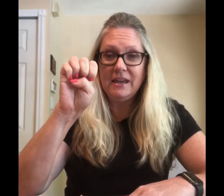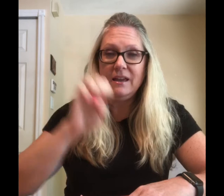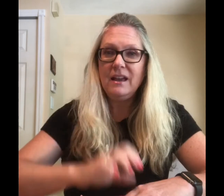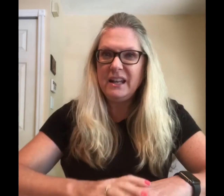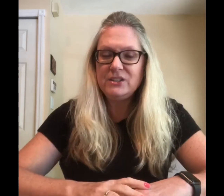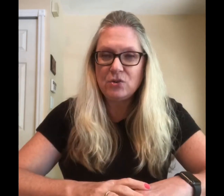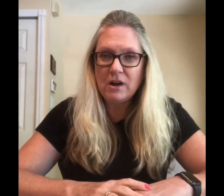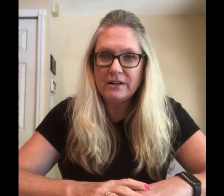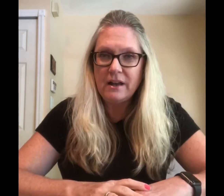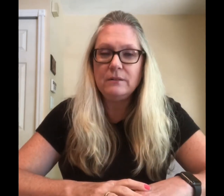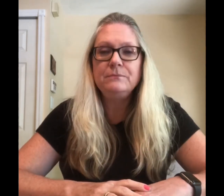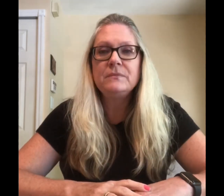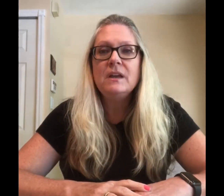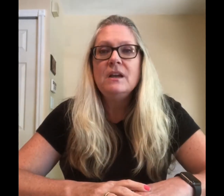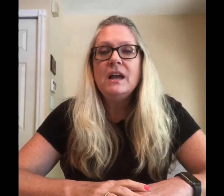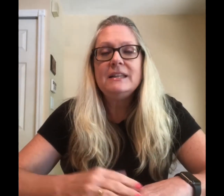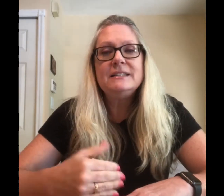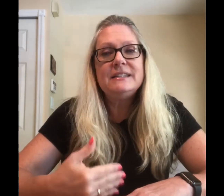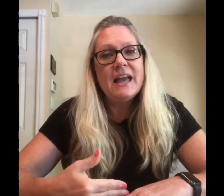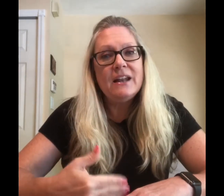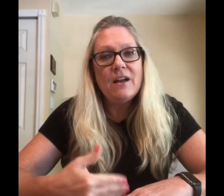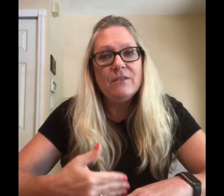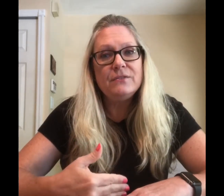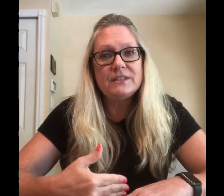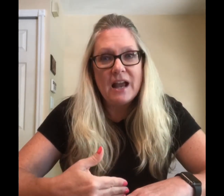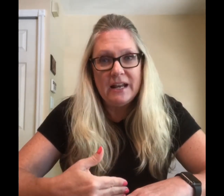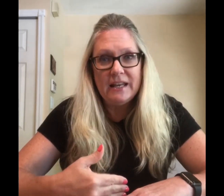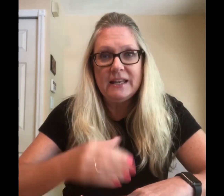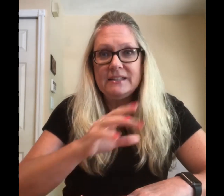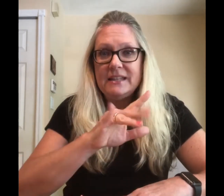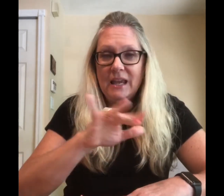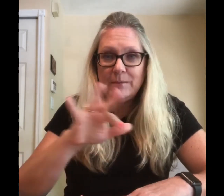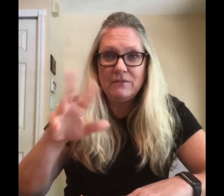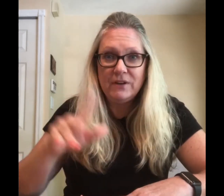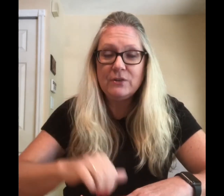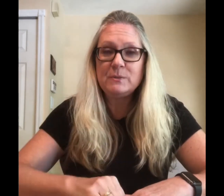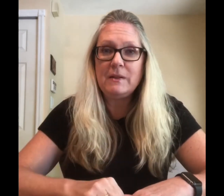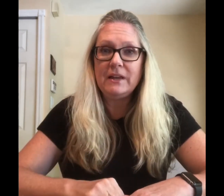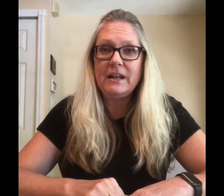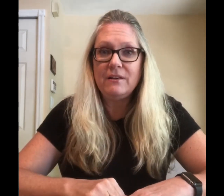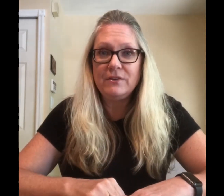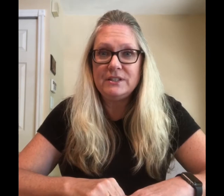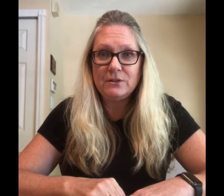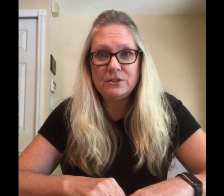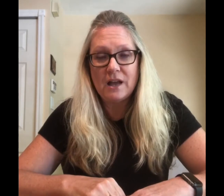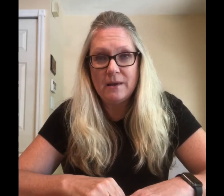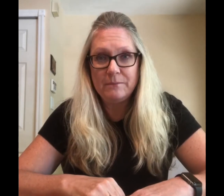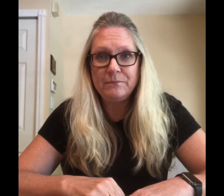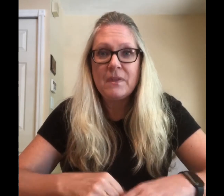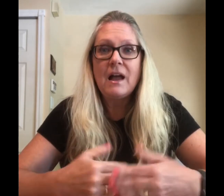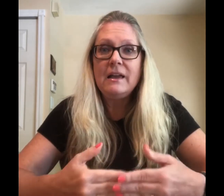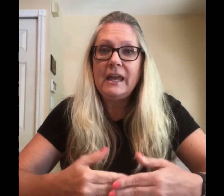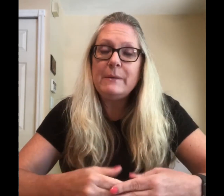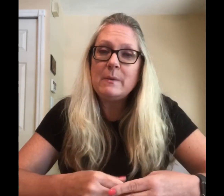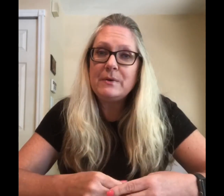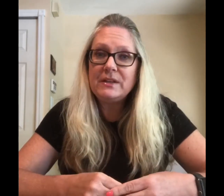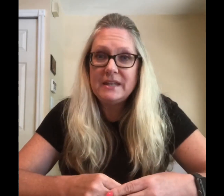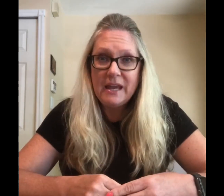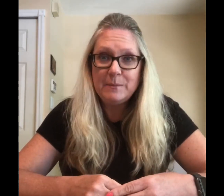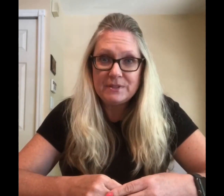and he's a crocodile. Instead of signing his name and finger spelling it every single time, I came up with a name sign